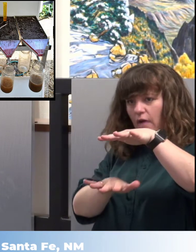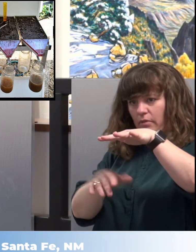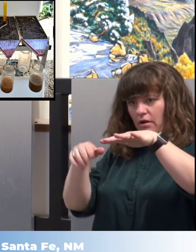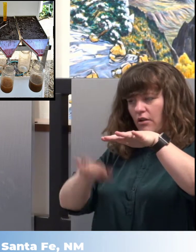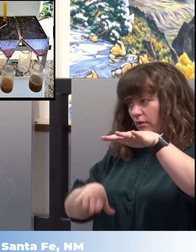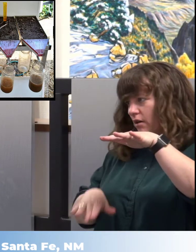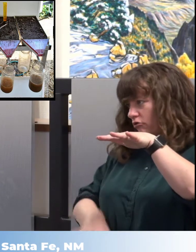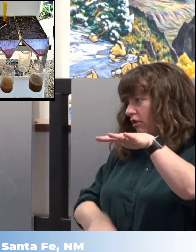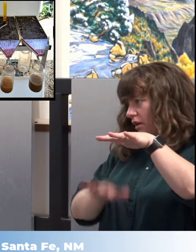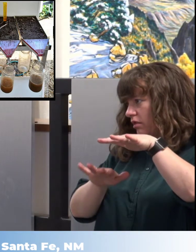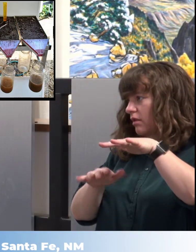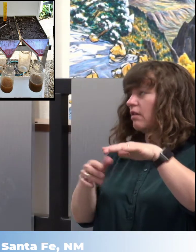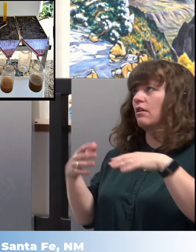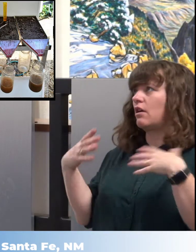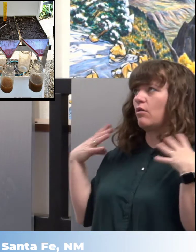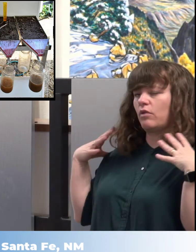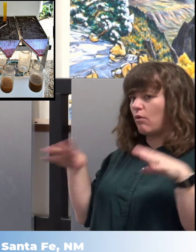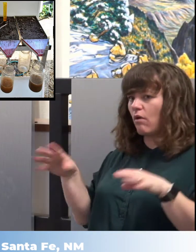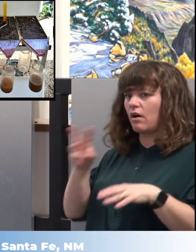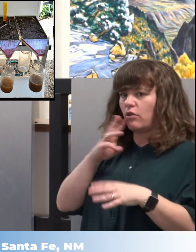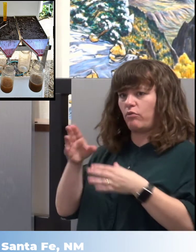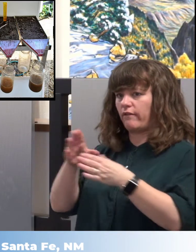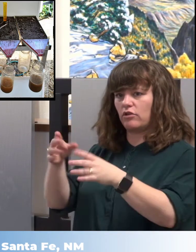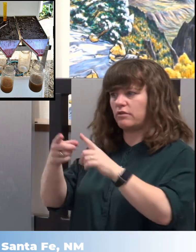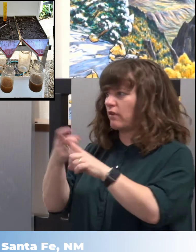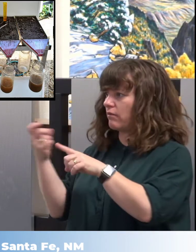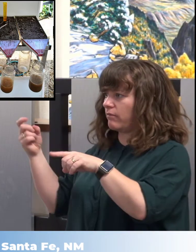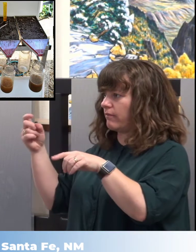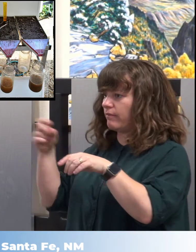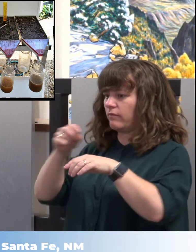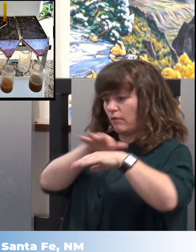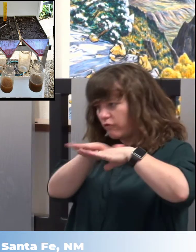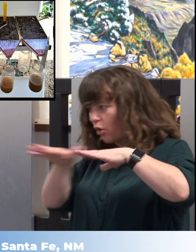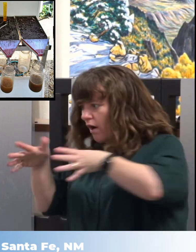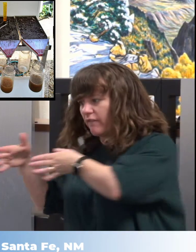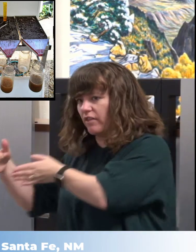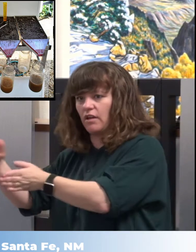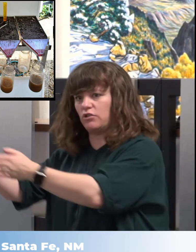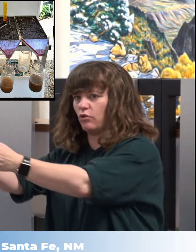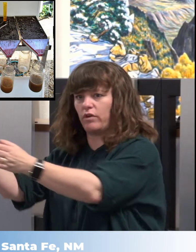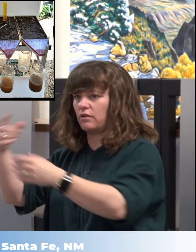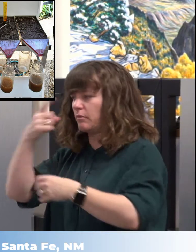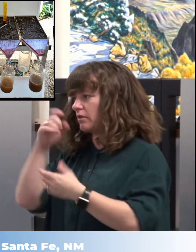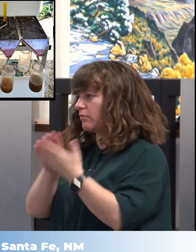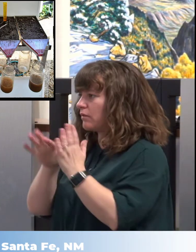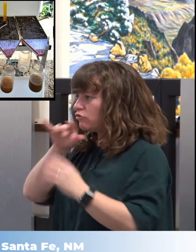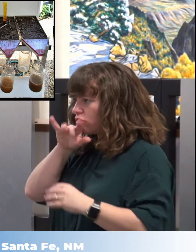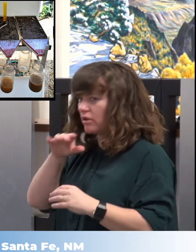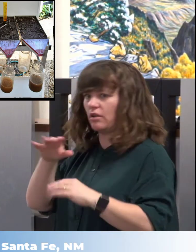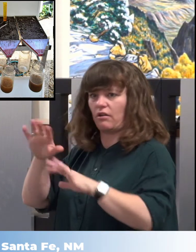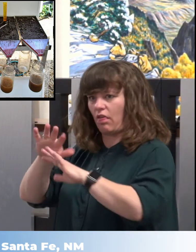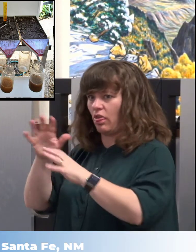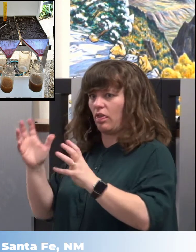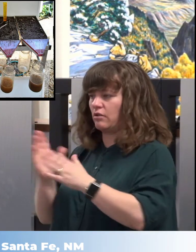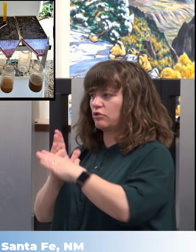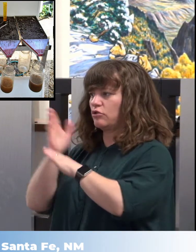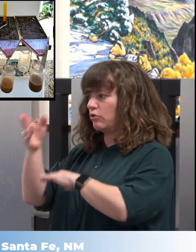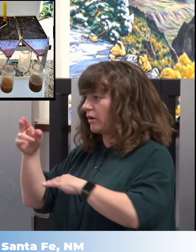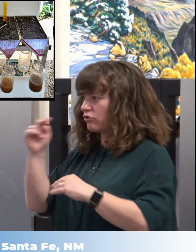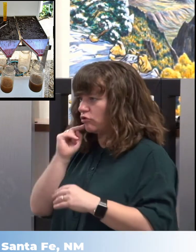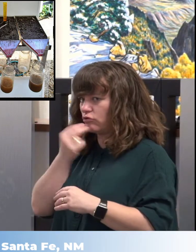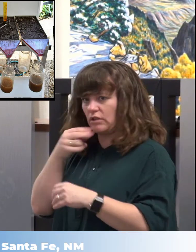overland flow. Because when we get overland flow, that's when we get all the rubbish in our rivers. And then we didn't keep the water on the land where we need it. So I think the Rainfall